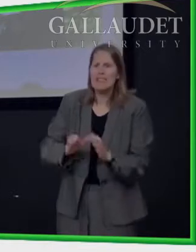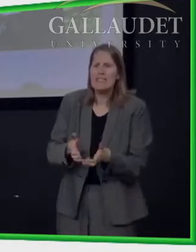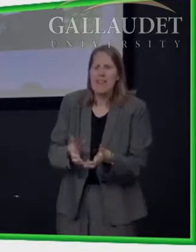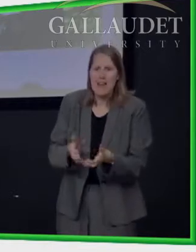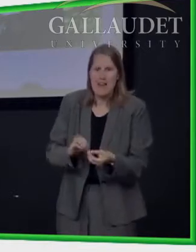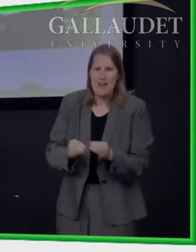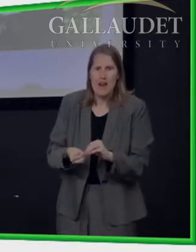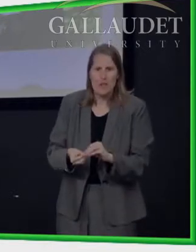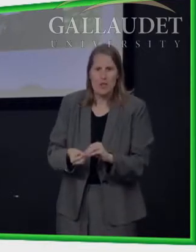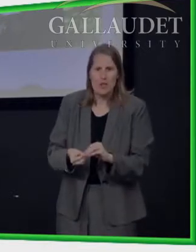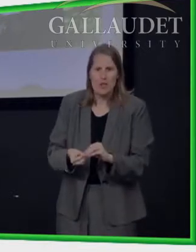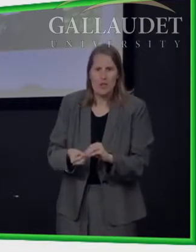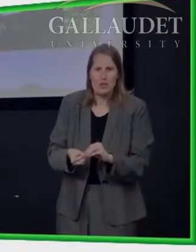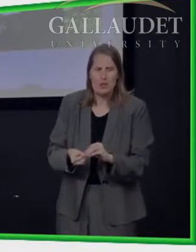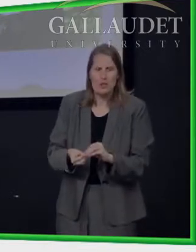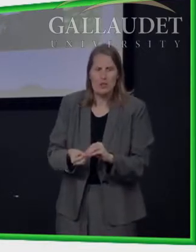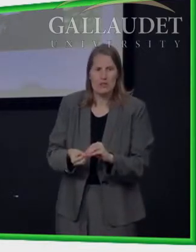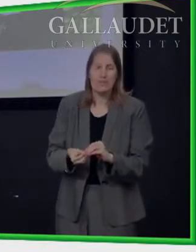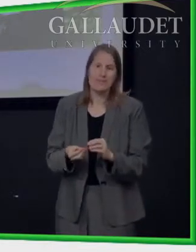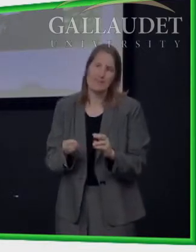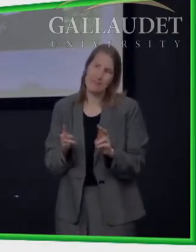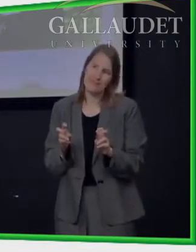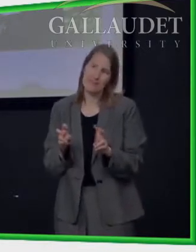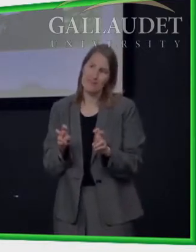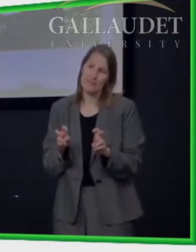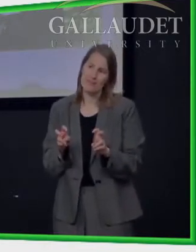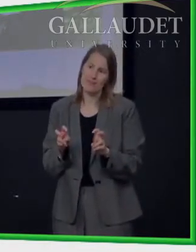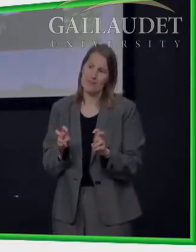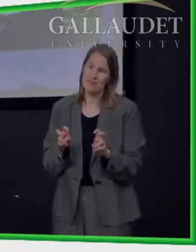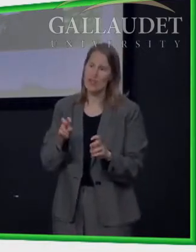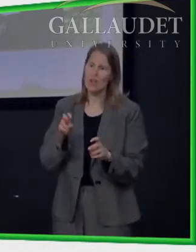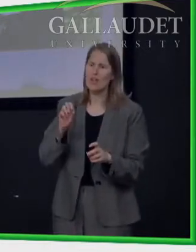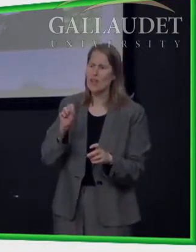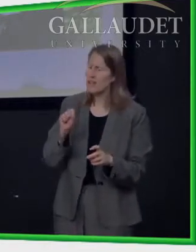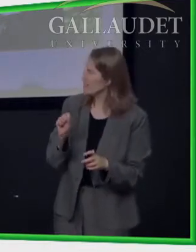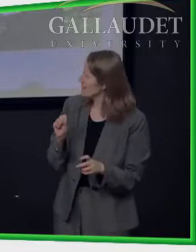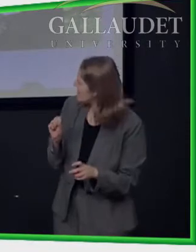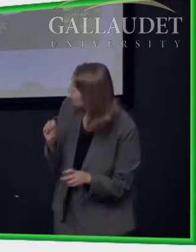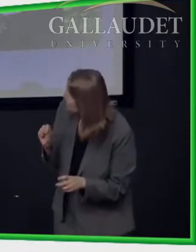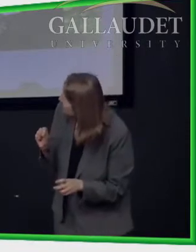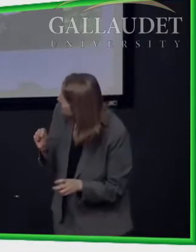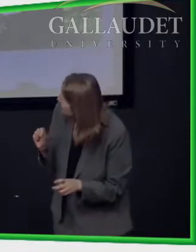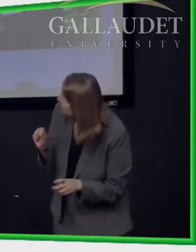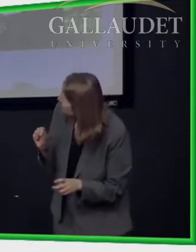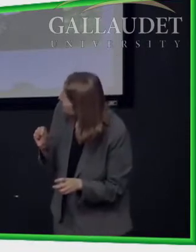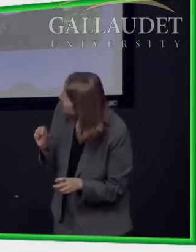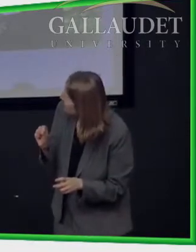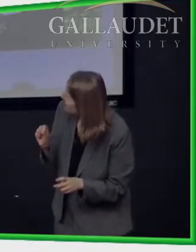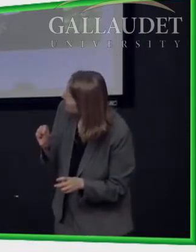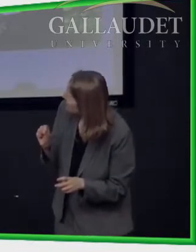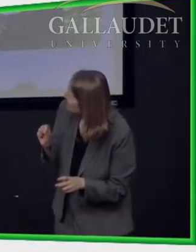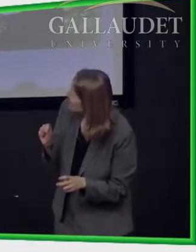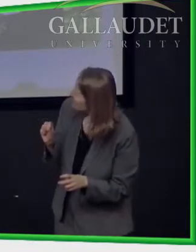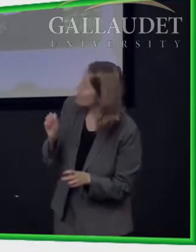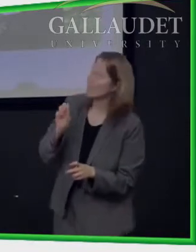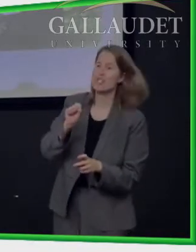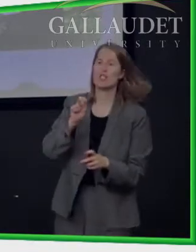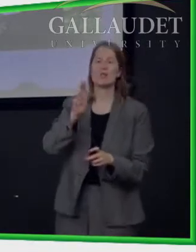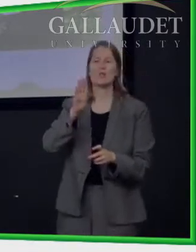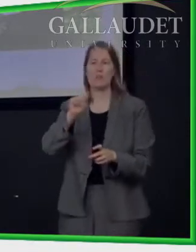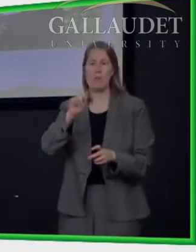numbers that can be so-called, what we refer to as subitized. So when I show you an array of 2 dots, an array of 3 dots,